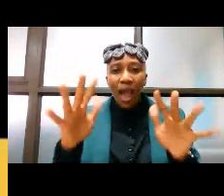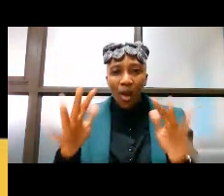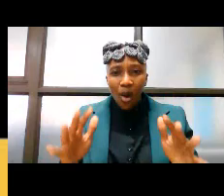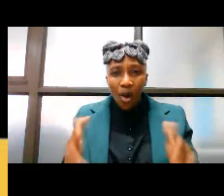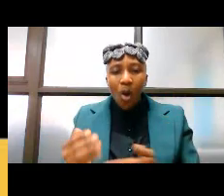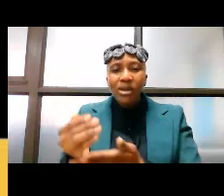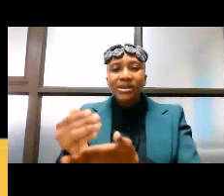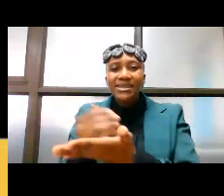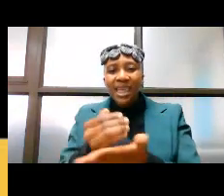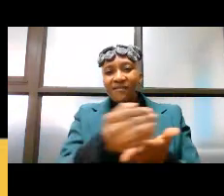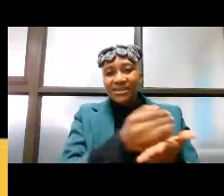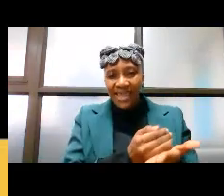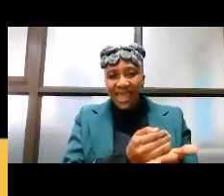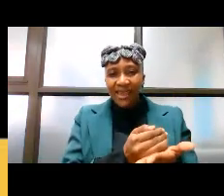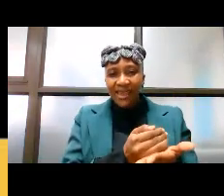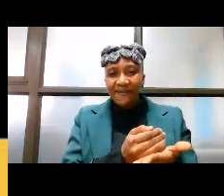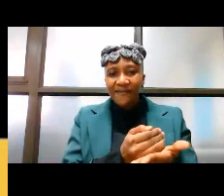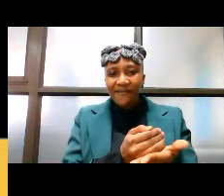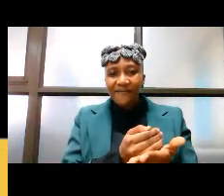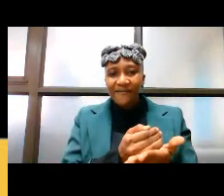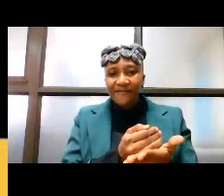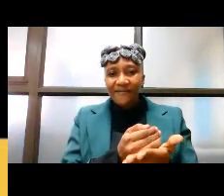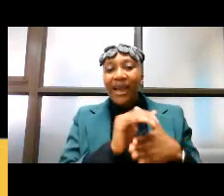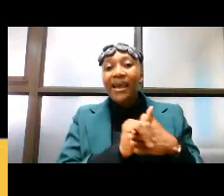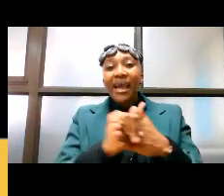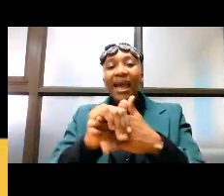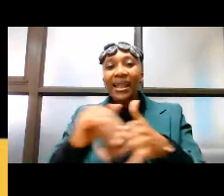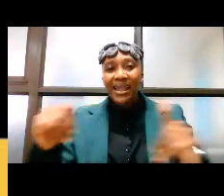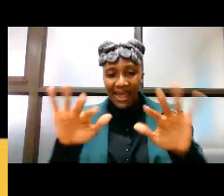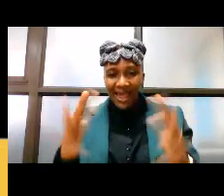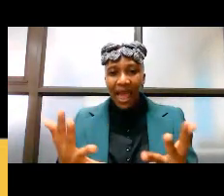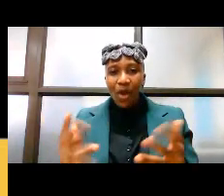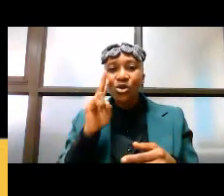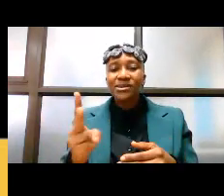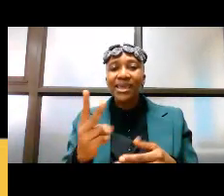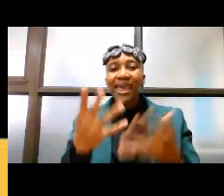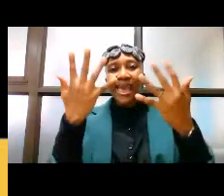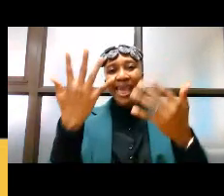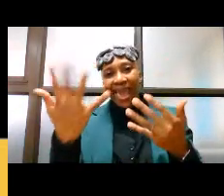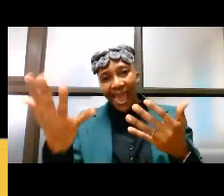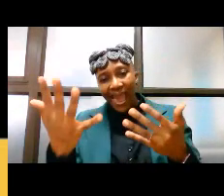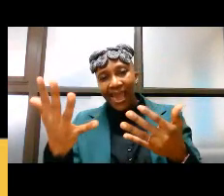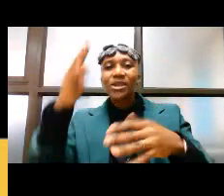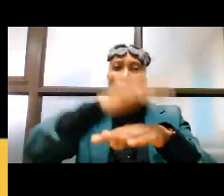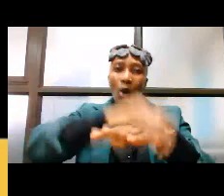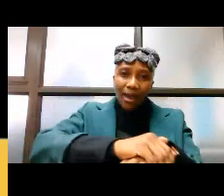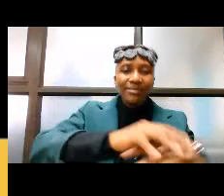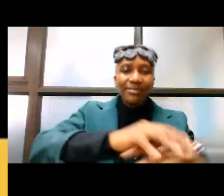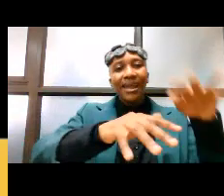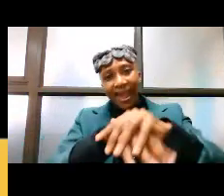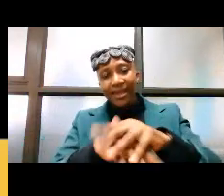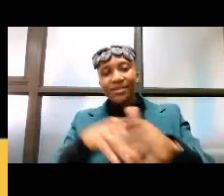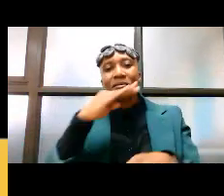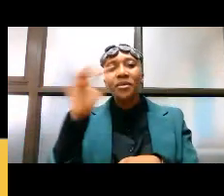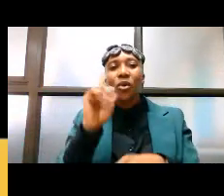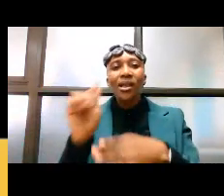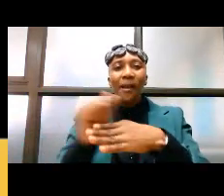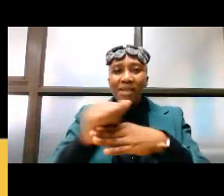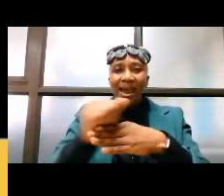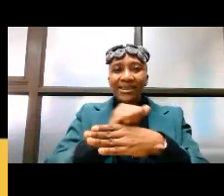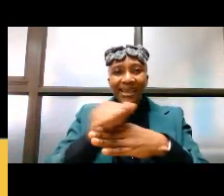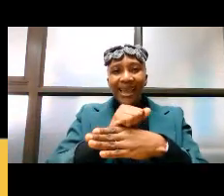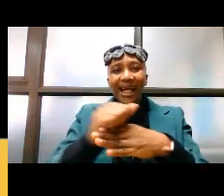guidelines she uses. Notice again, hand over hand, practical,